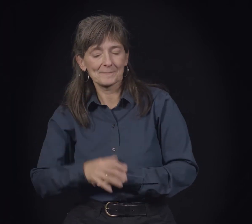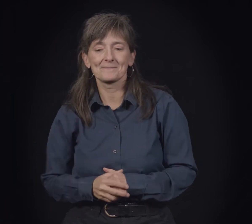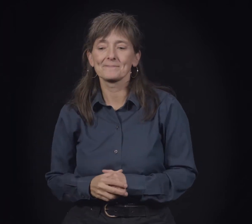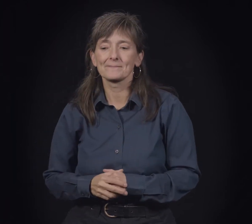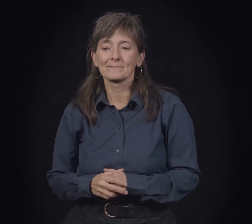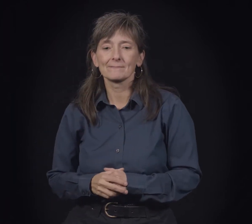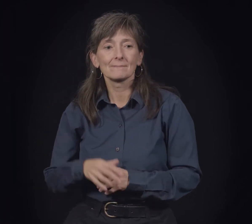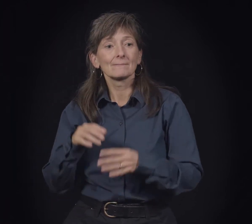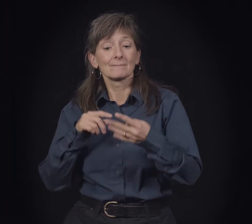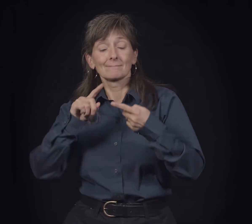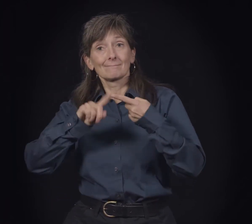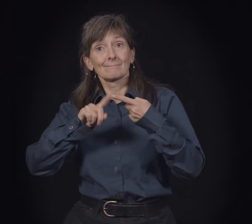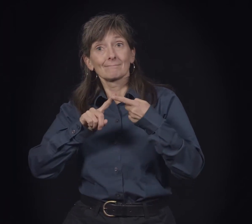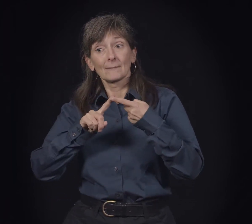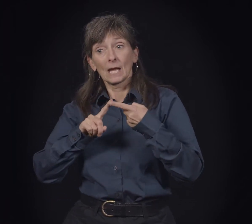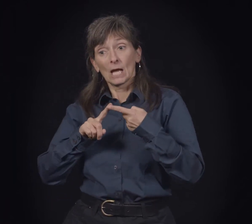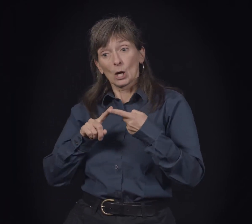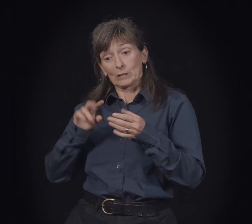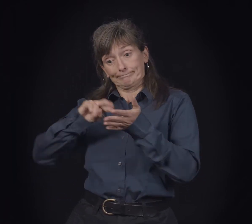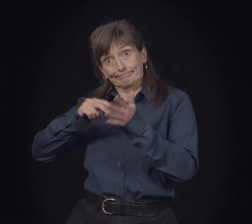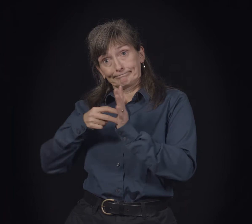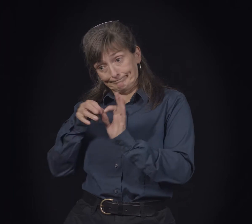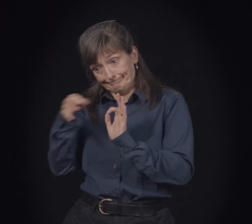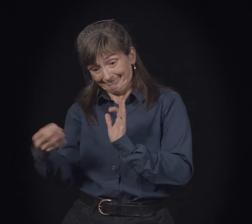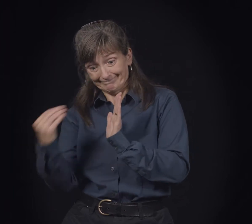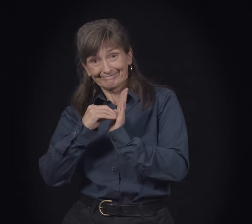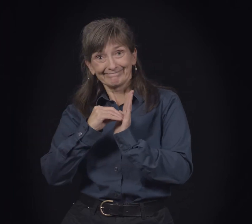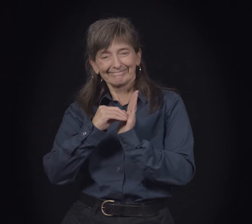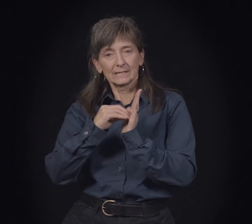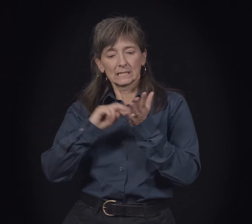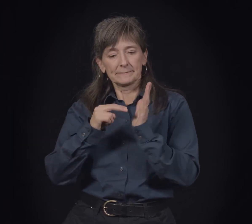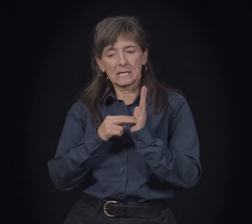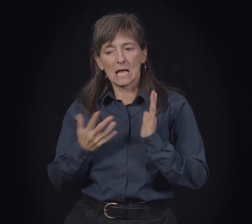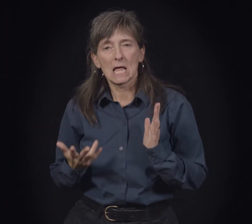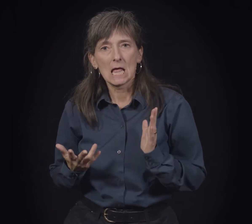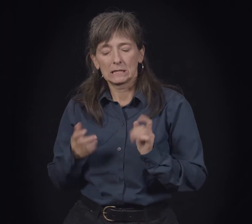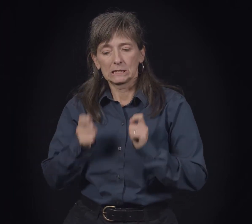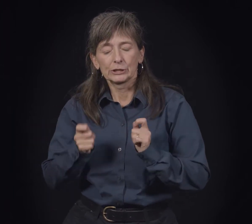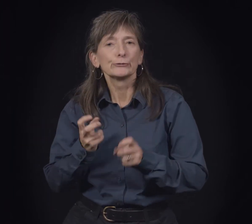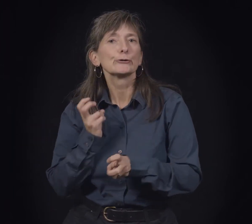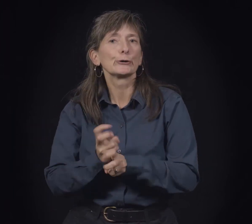once a definition is made, it will limit the legislation and can be hard to update or change.